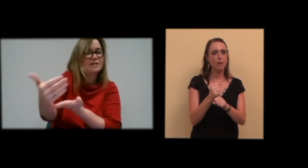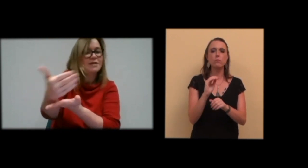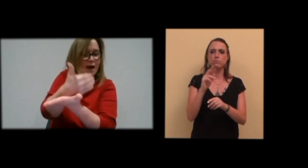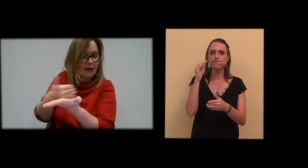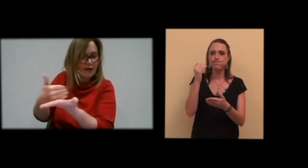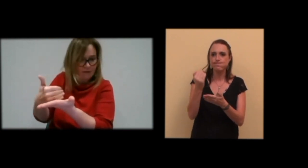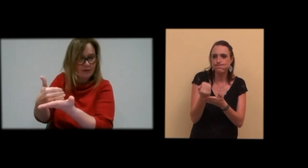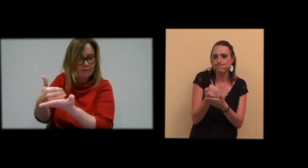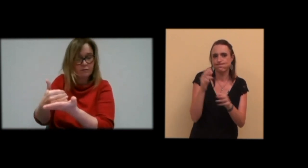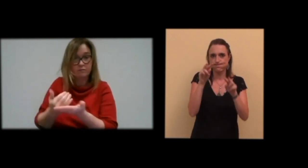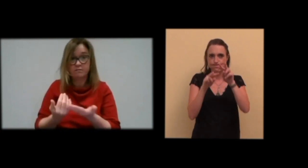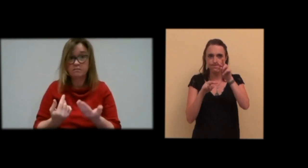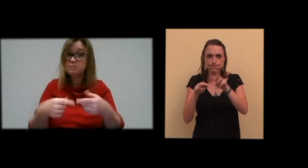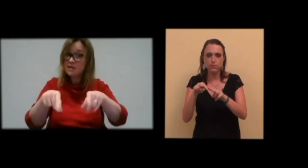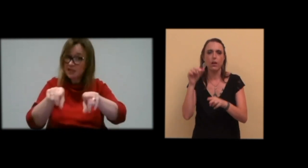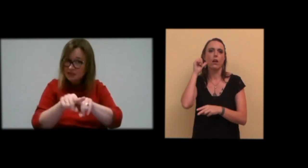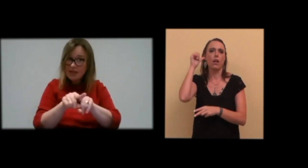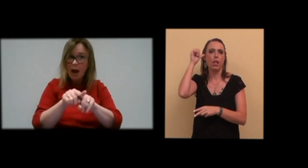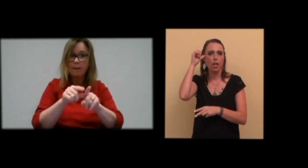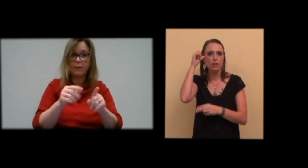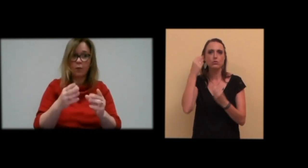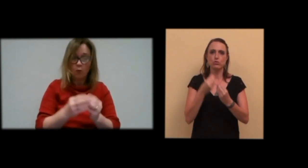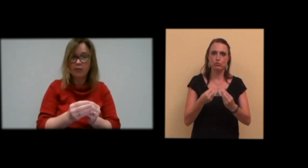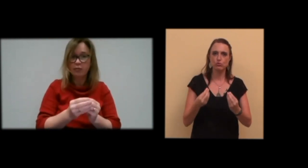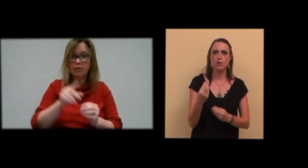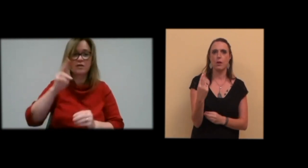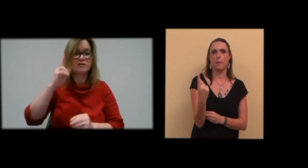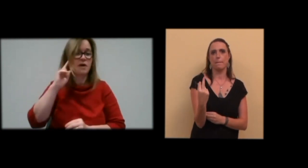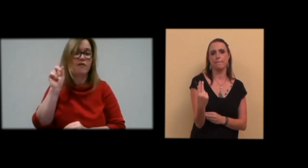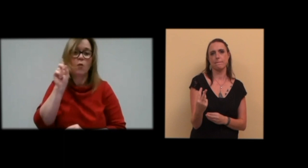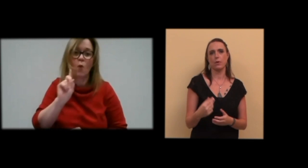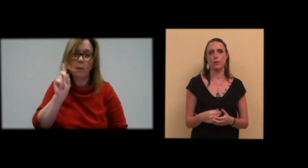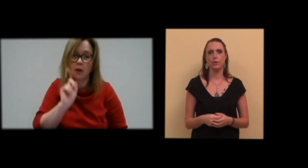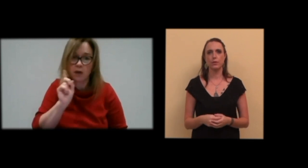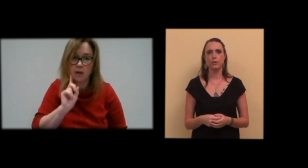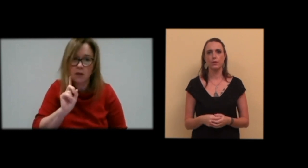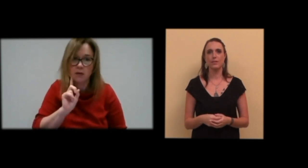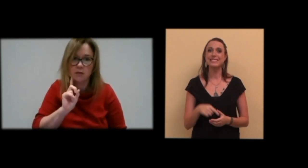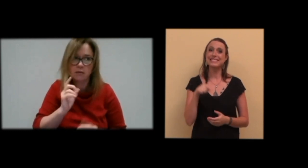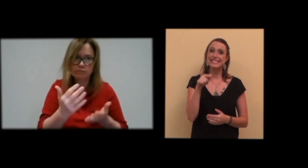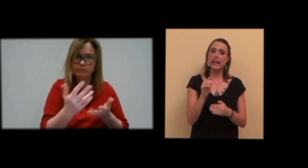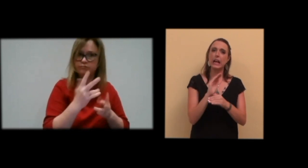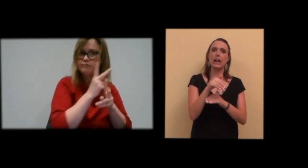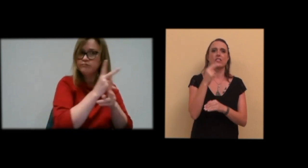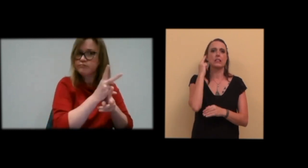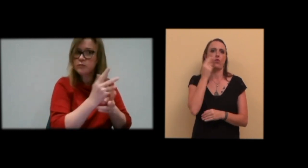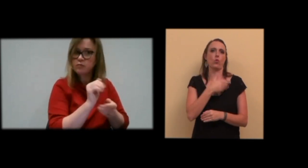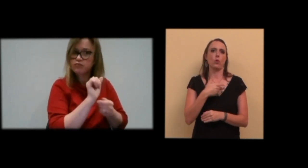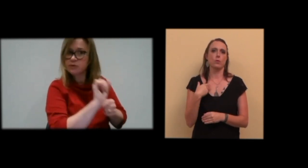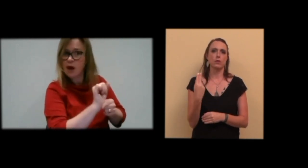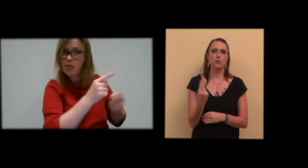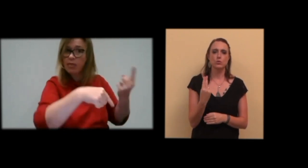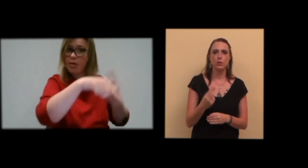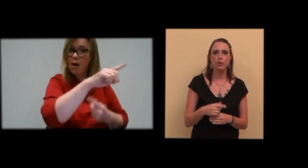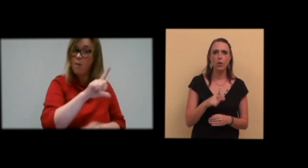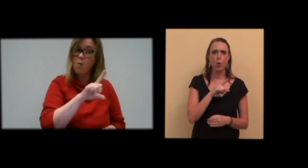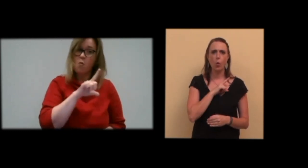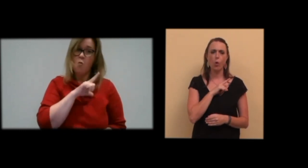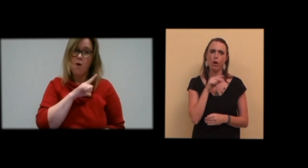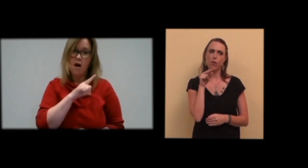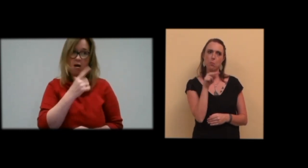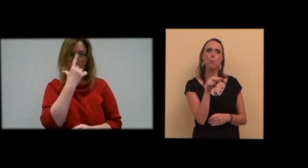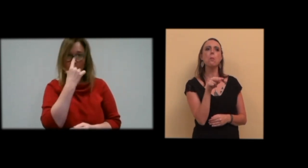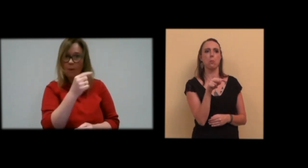that we safeguard them as well. So it's not just children, it's adults as well. This can cover deaf women